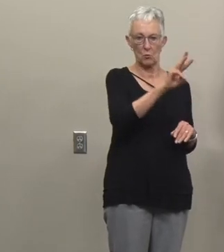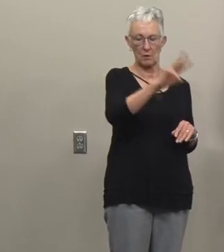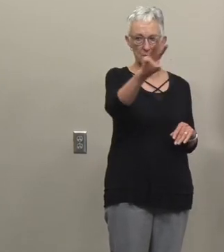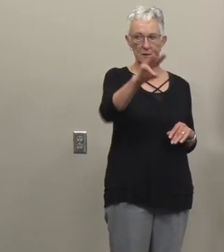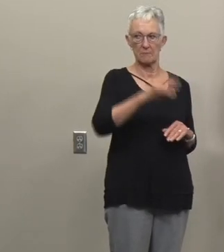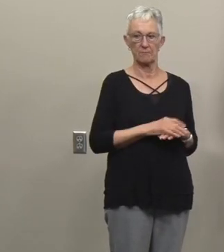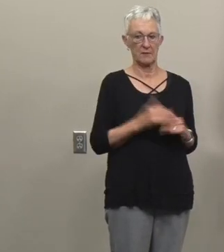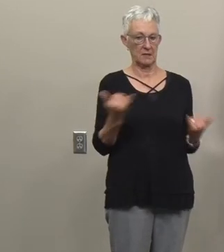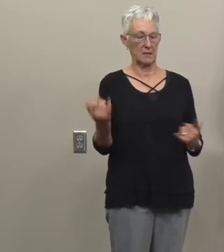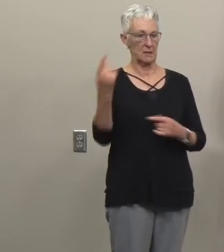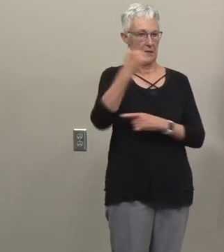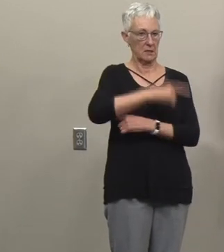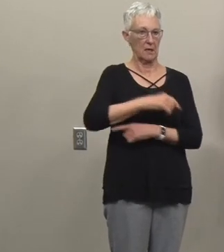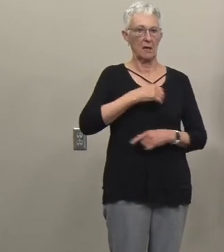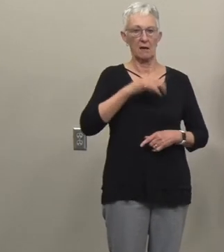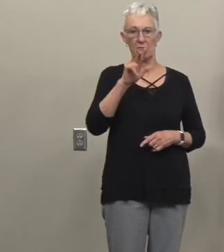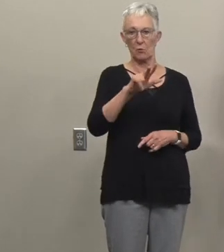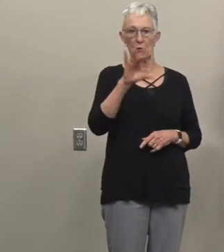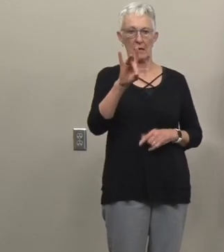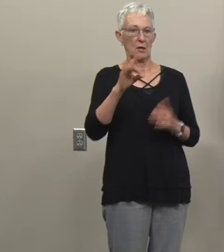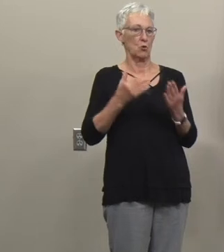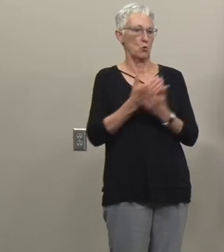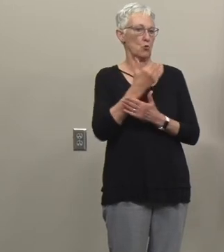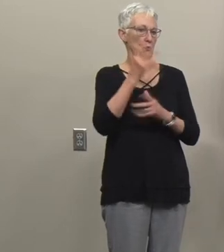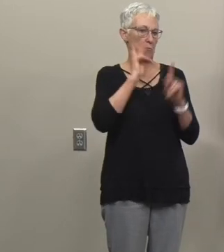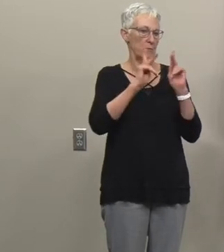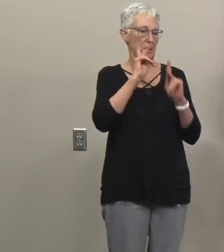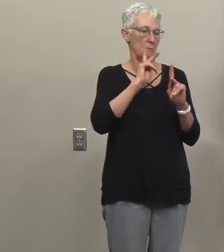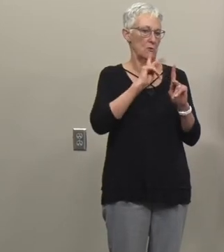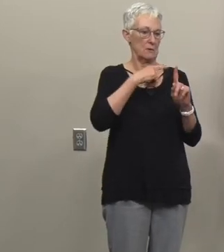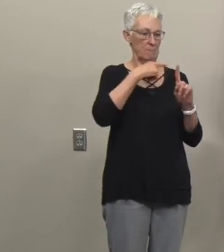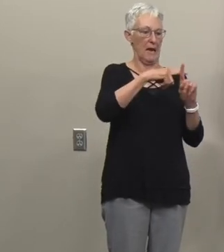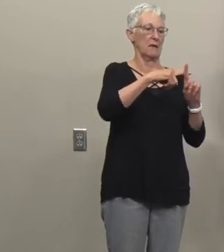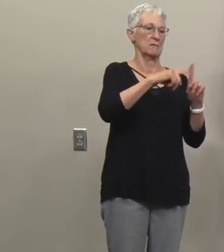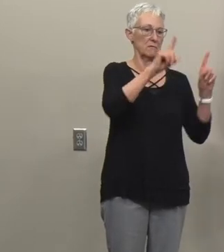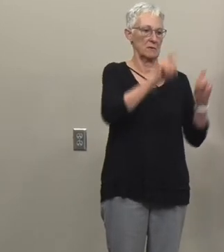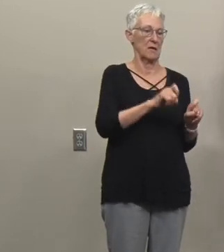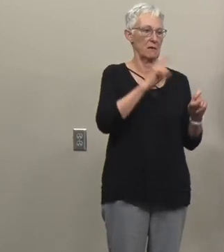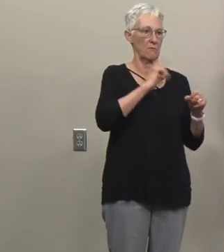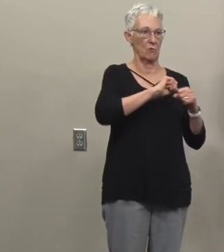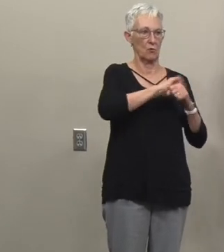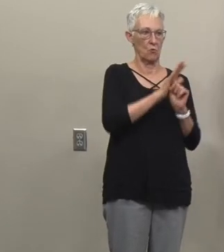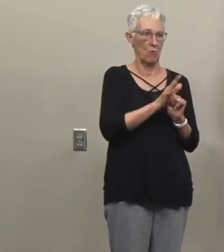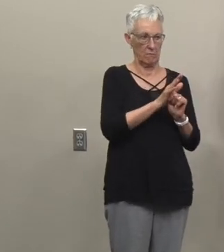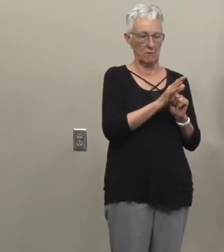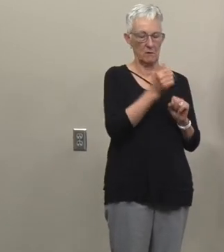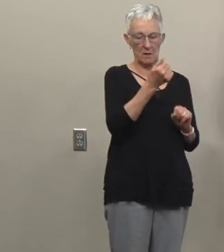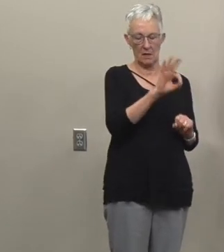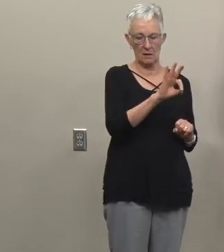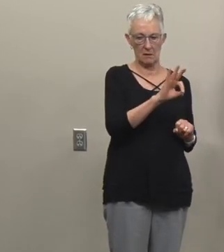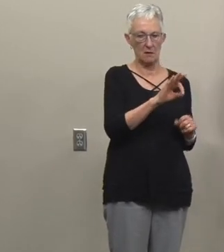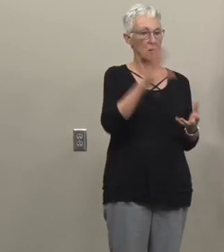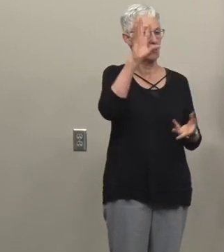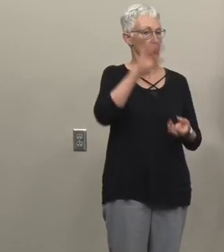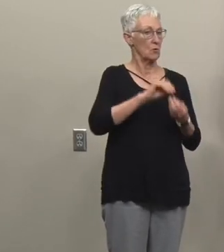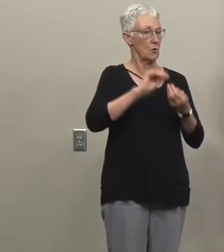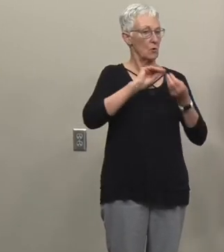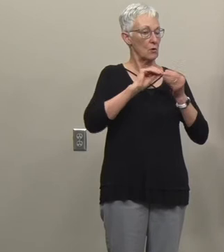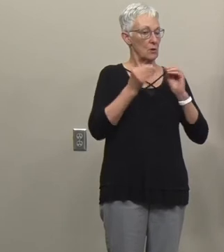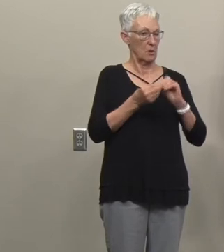38 individuals test positive for COVID-19. The total number of lab-confirmed cases in Lincoln now stands